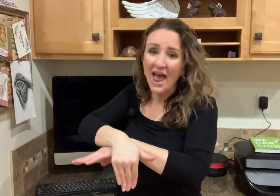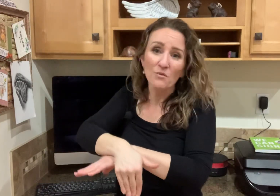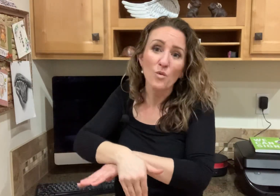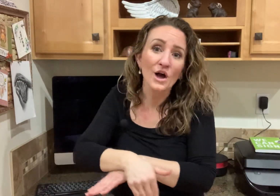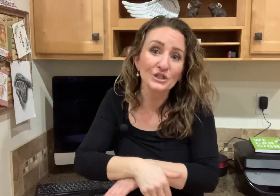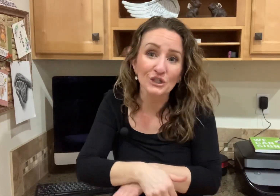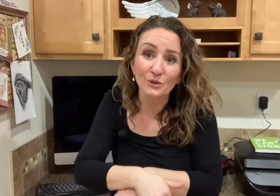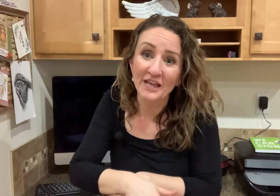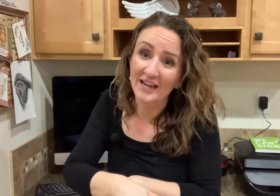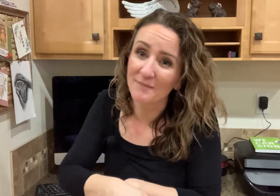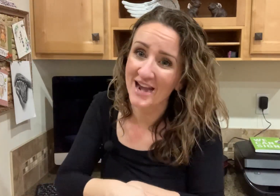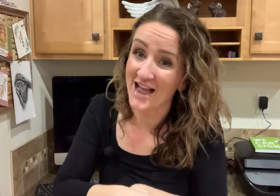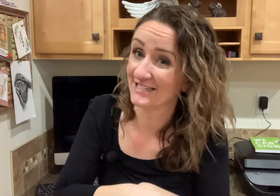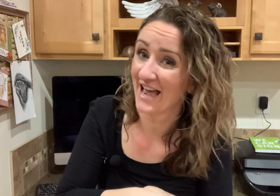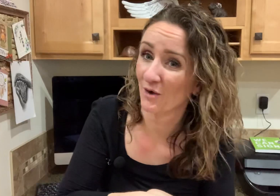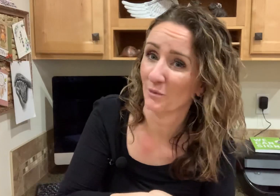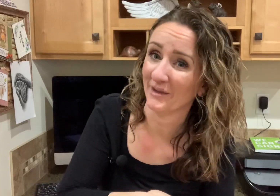and what do you think midnight snack would be?